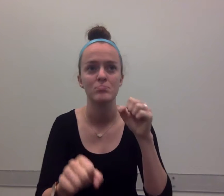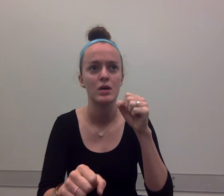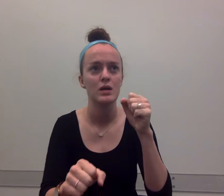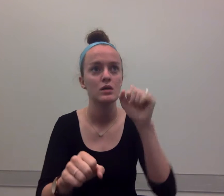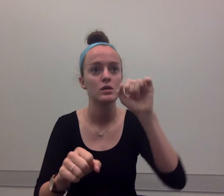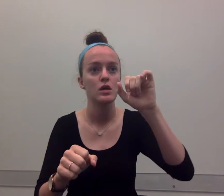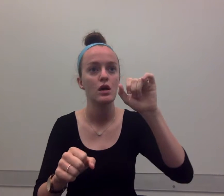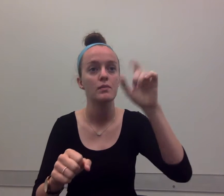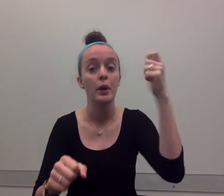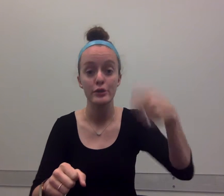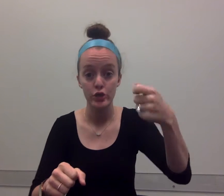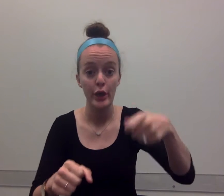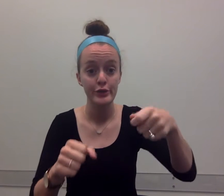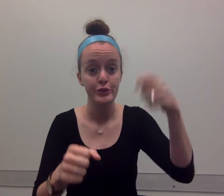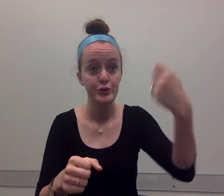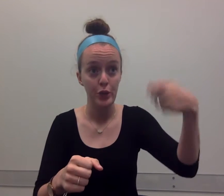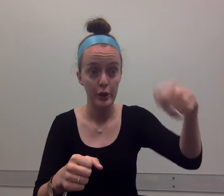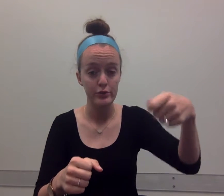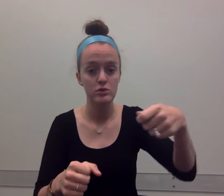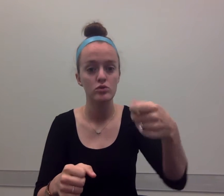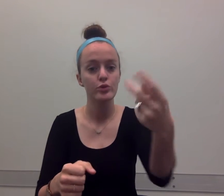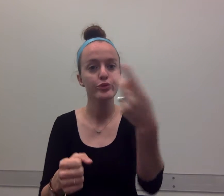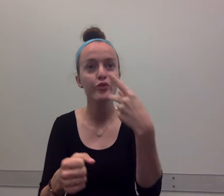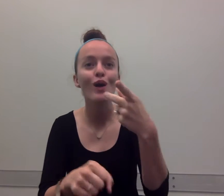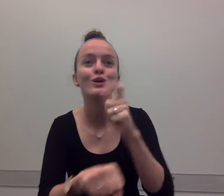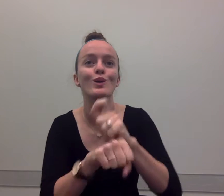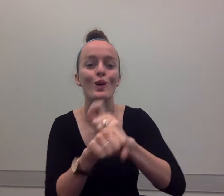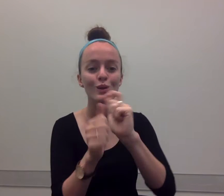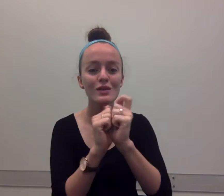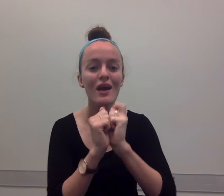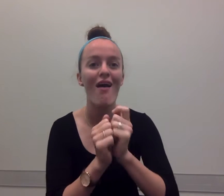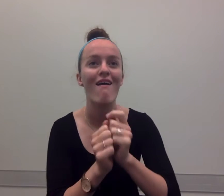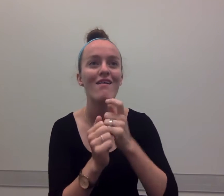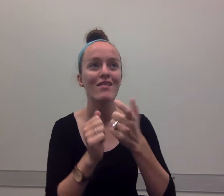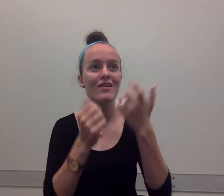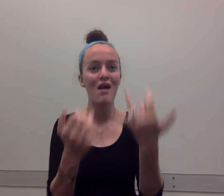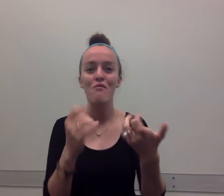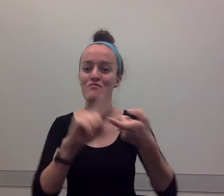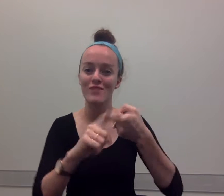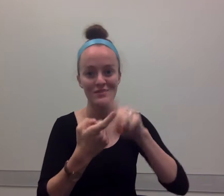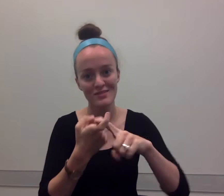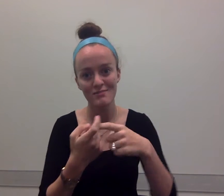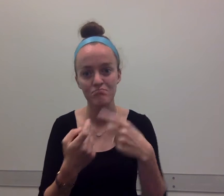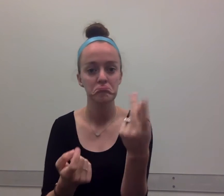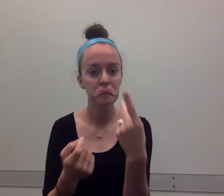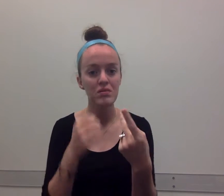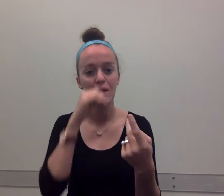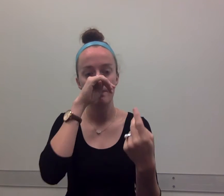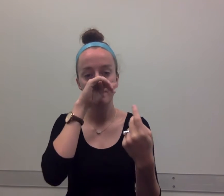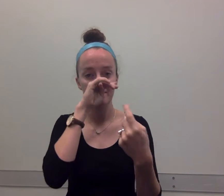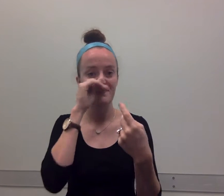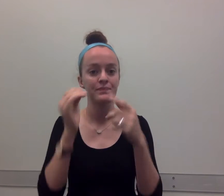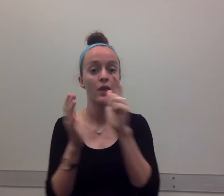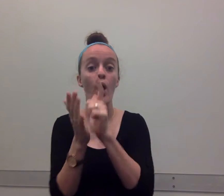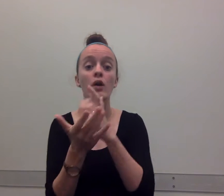that I was able to meet the judge and become friends with him. And I then after I completed law school and